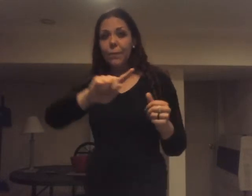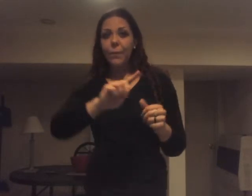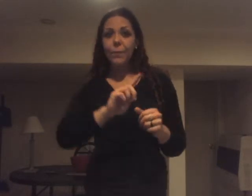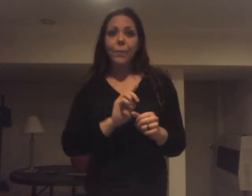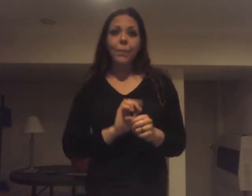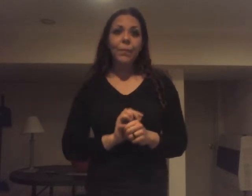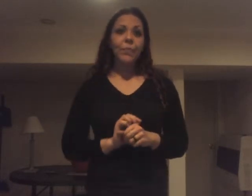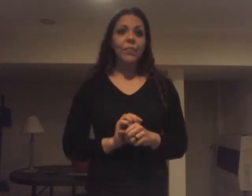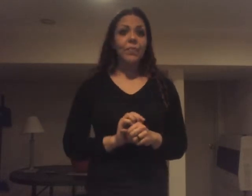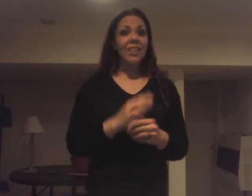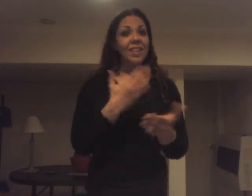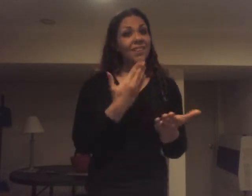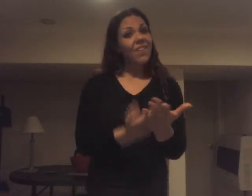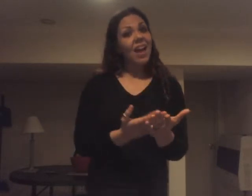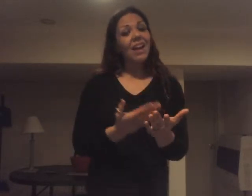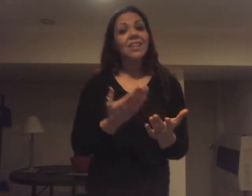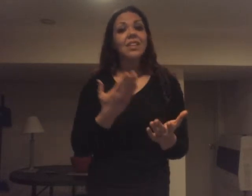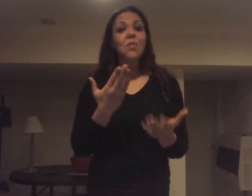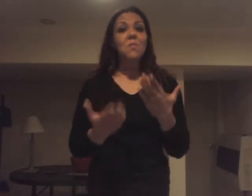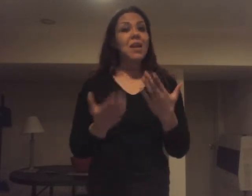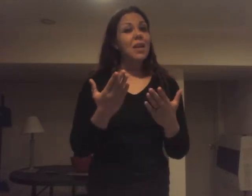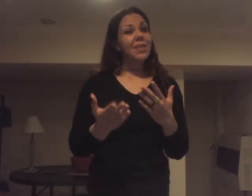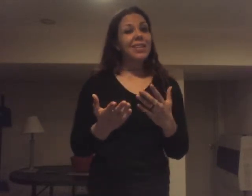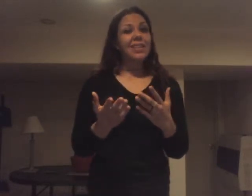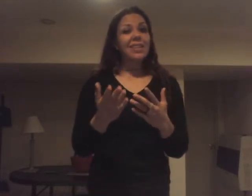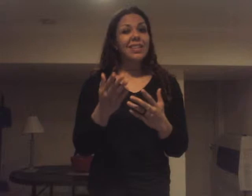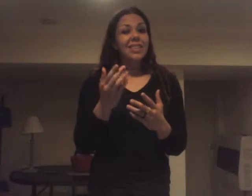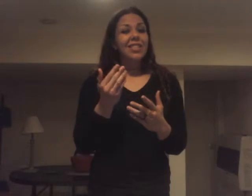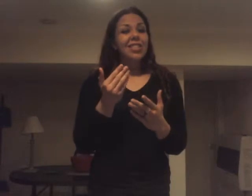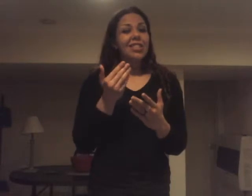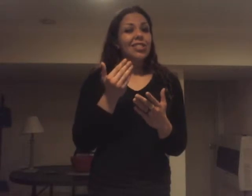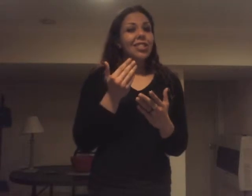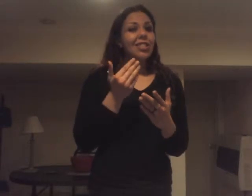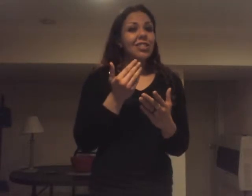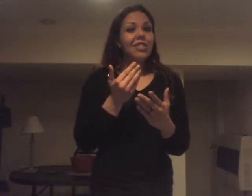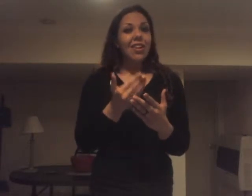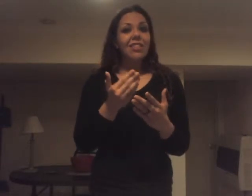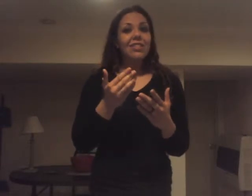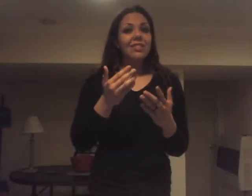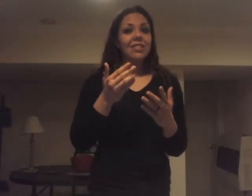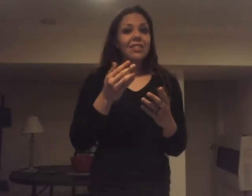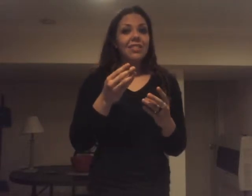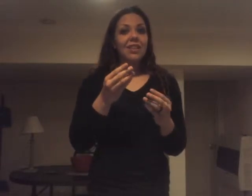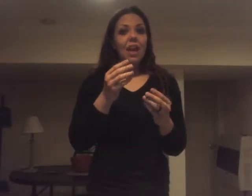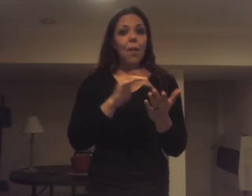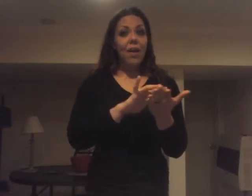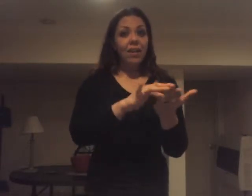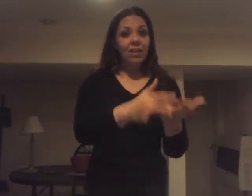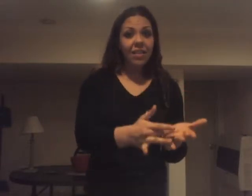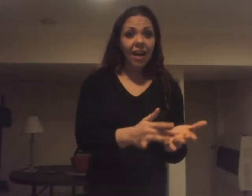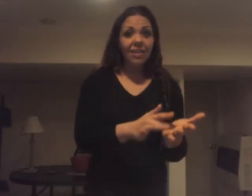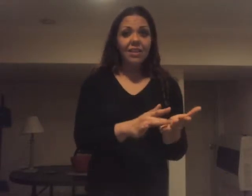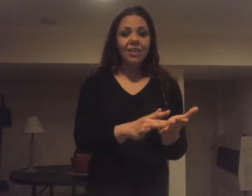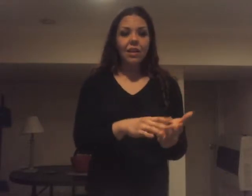In fact, we may just be medicalizing eccentricity or just plain bad behavior.